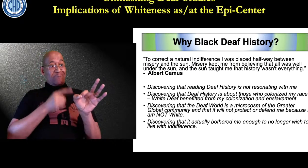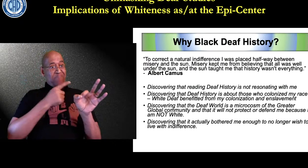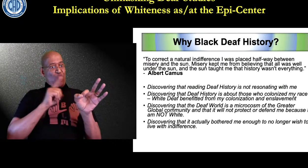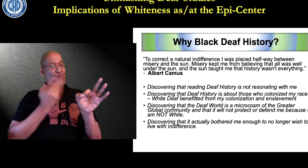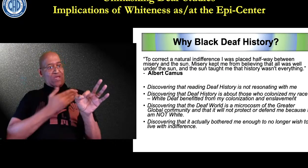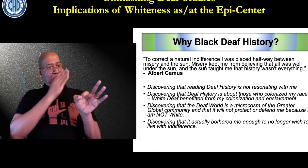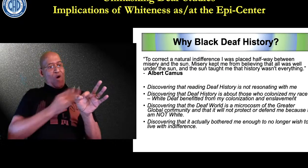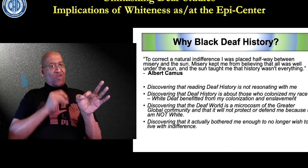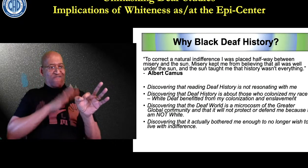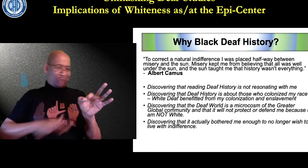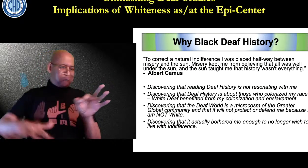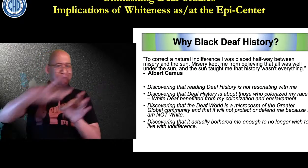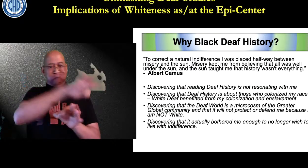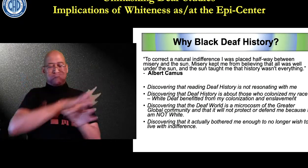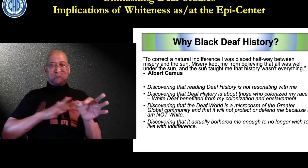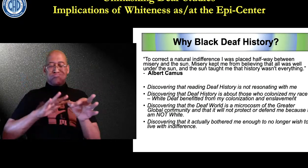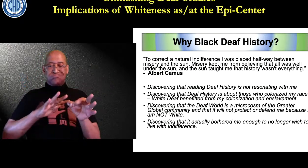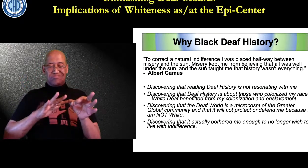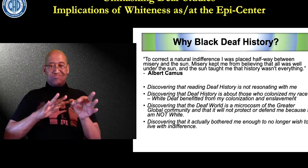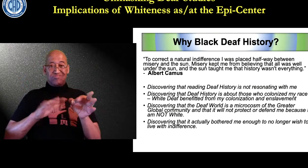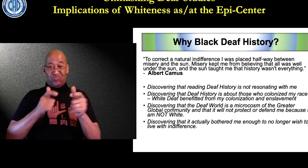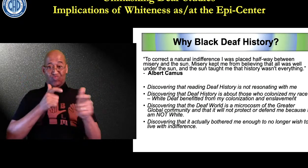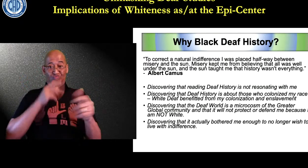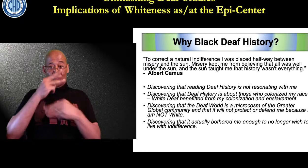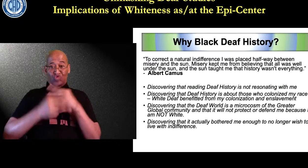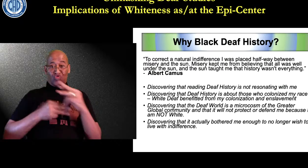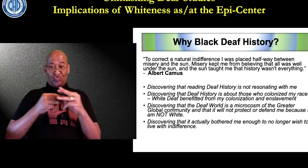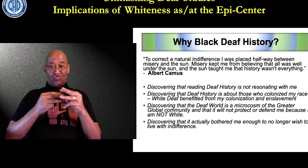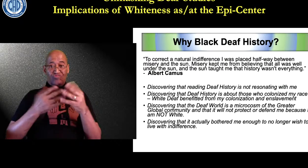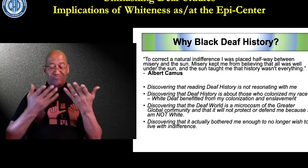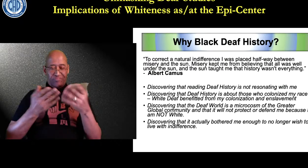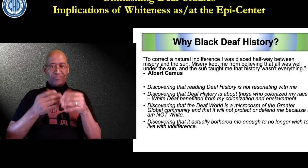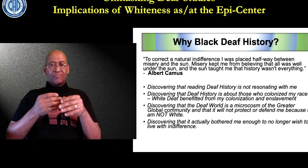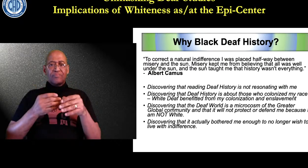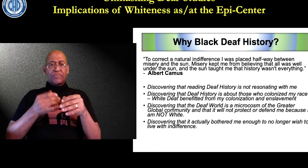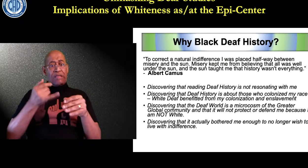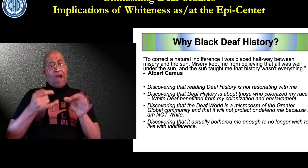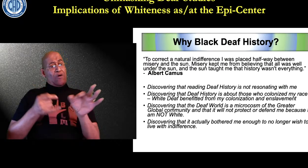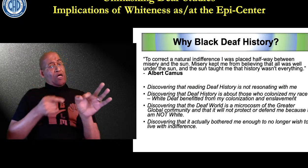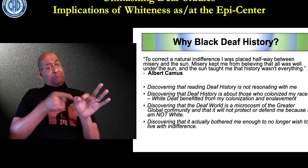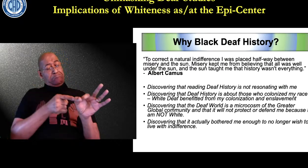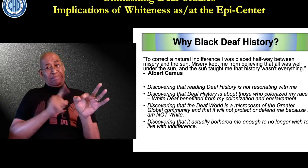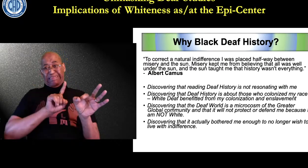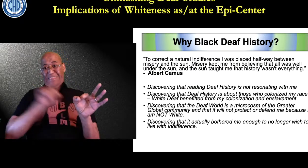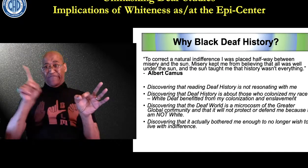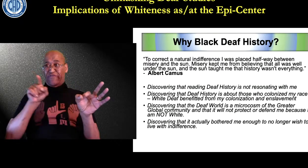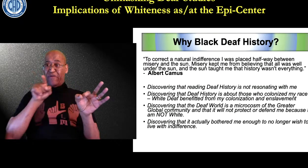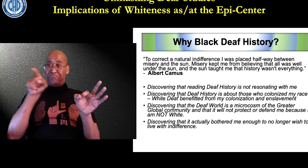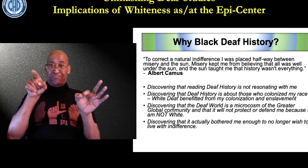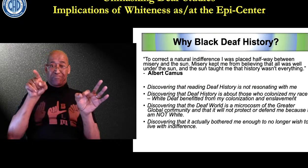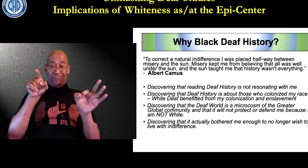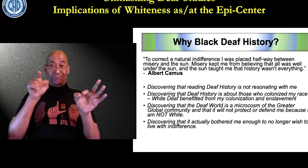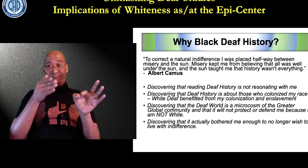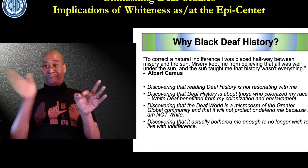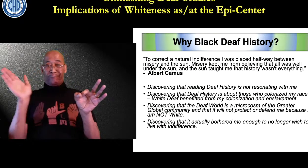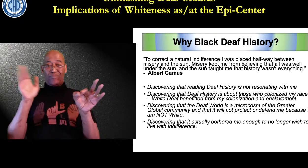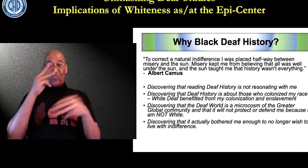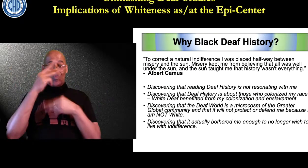Micronism, what does that mean? It's a small part, but it represents the whole.